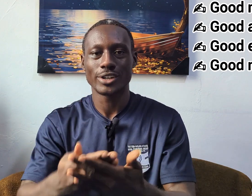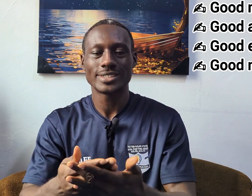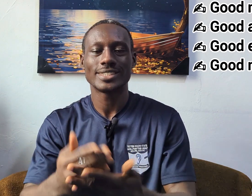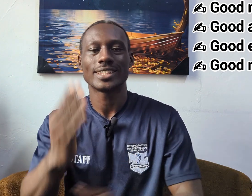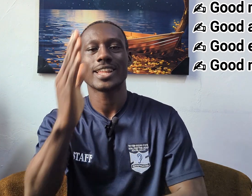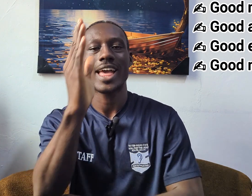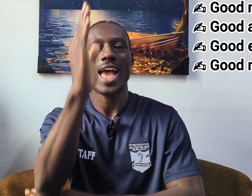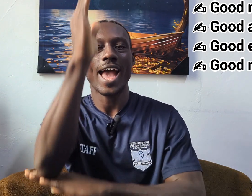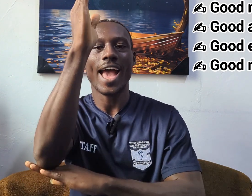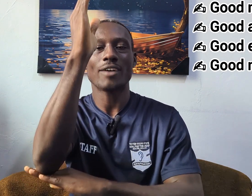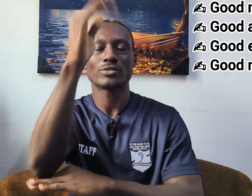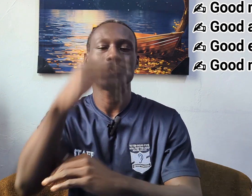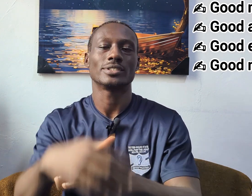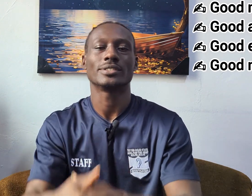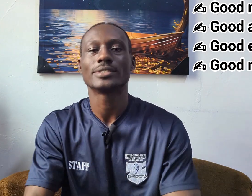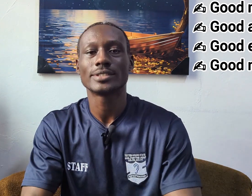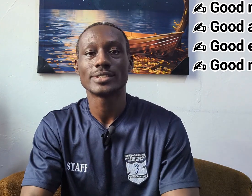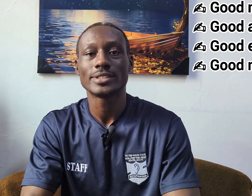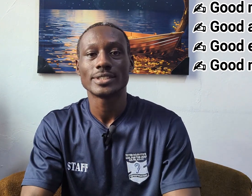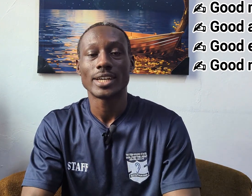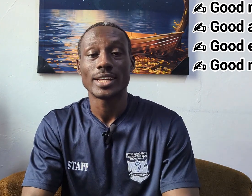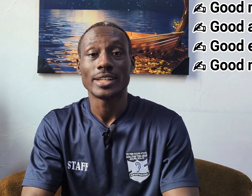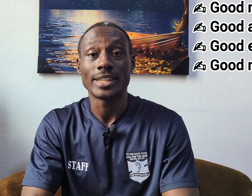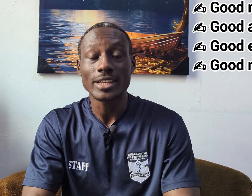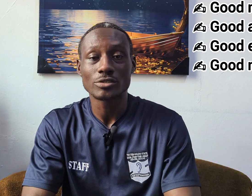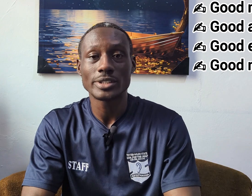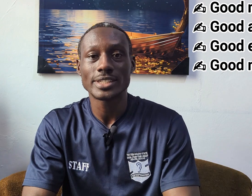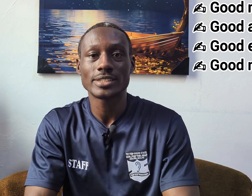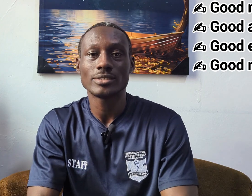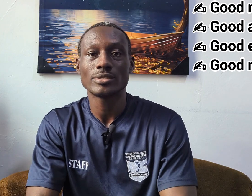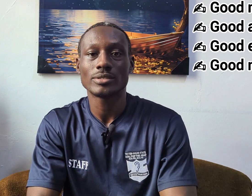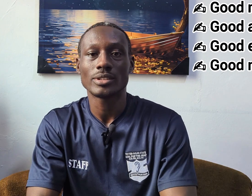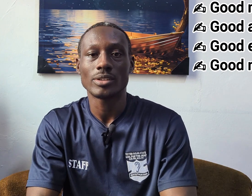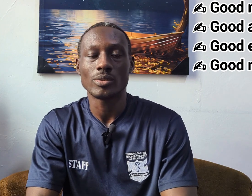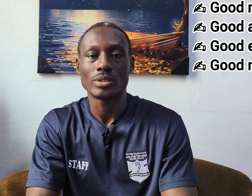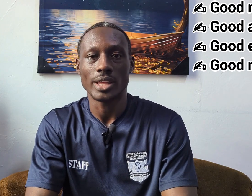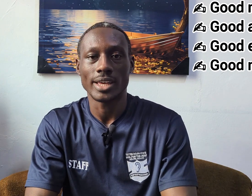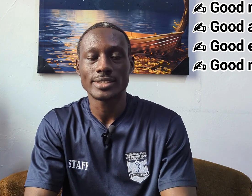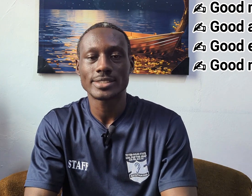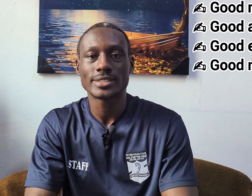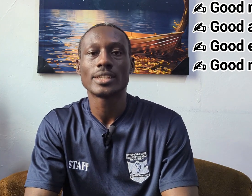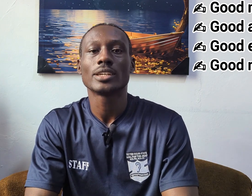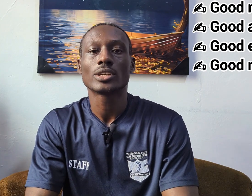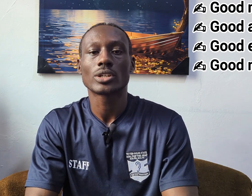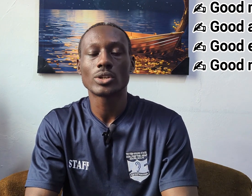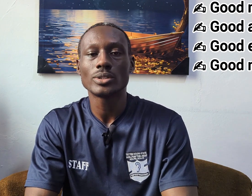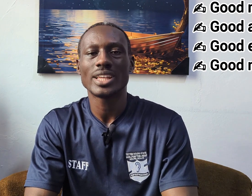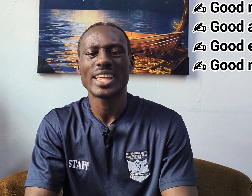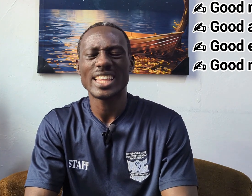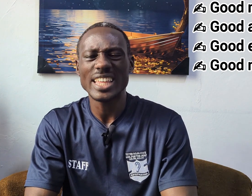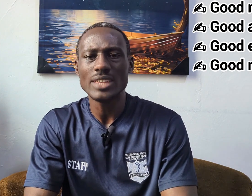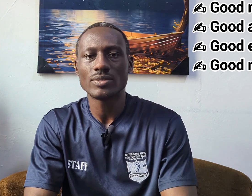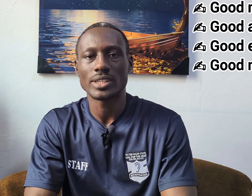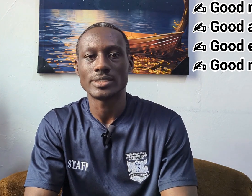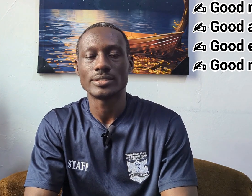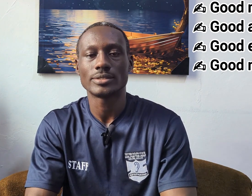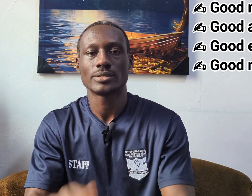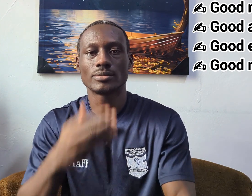Good afternoon. The next greeting is good evening.